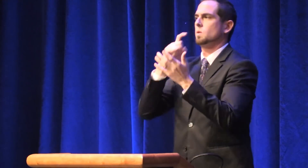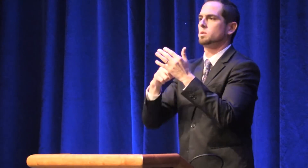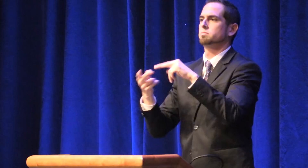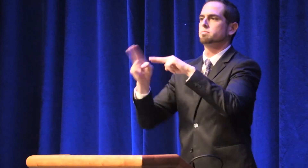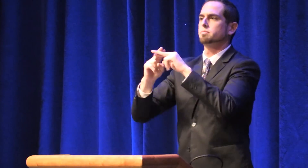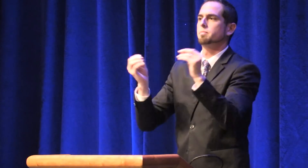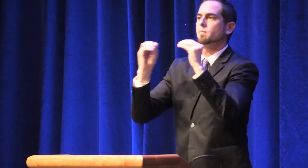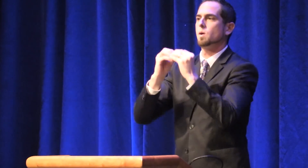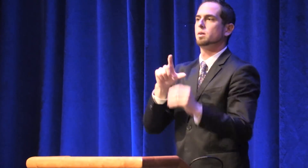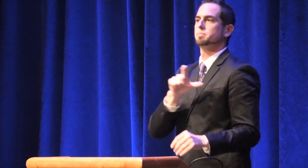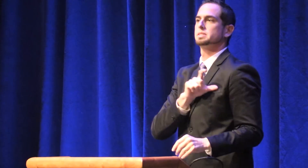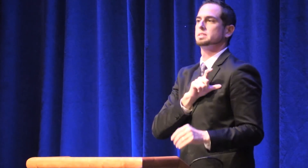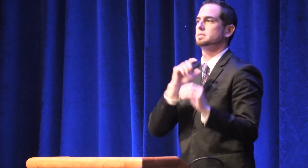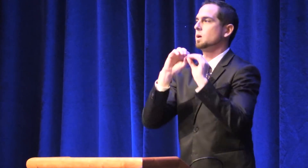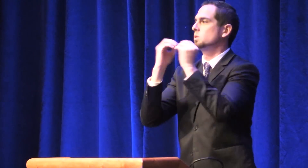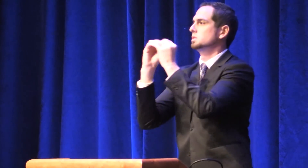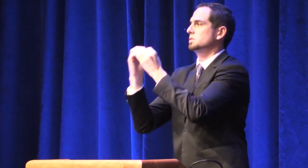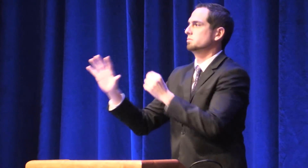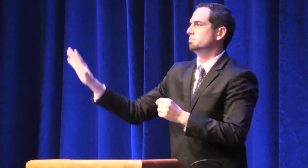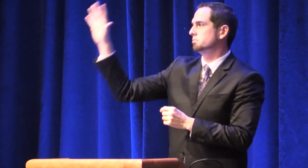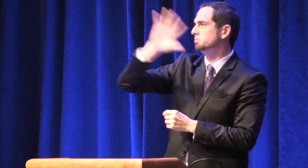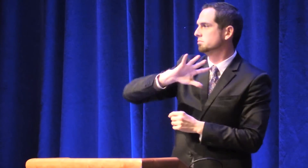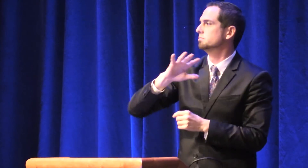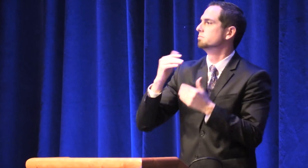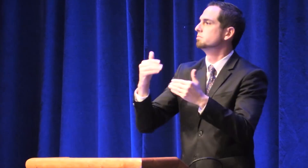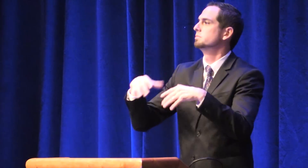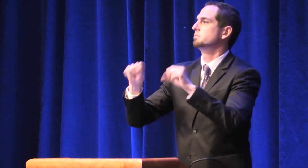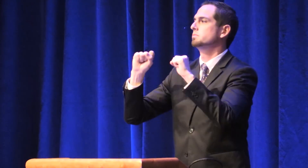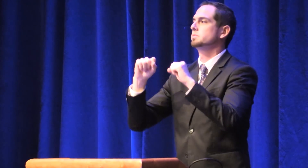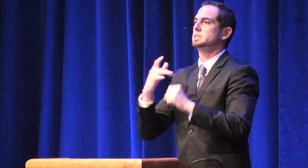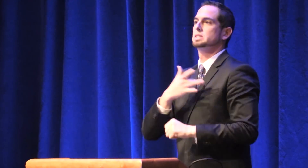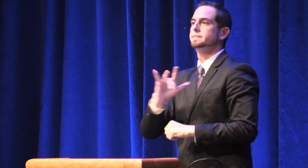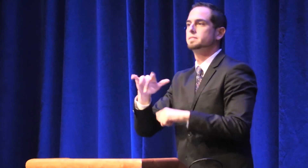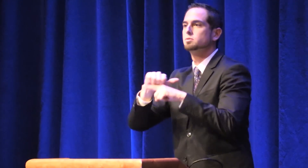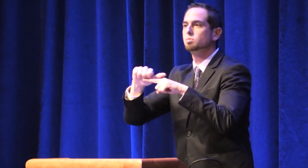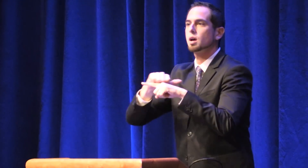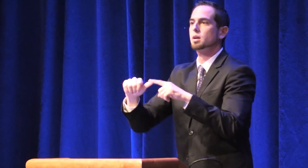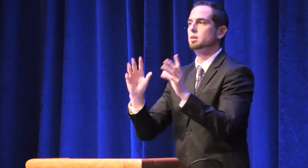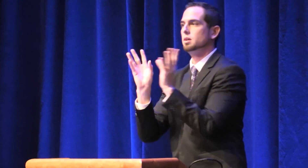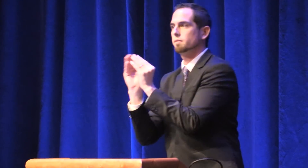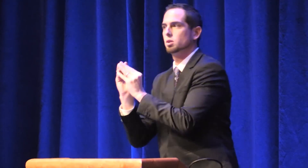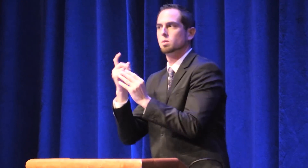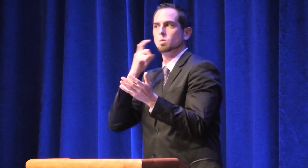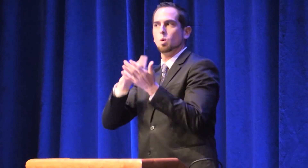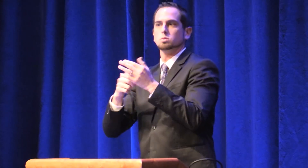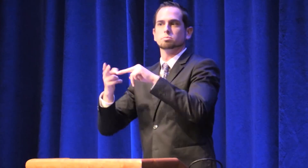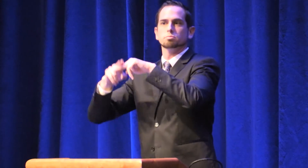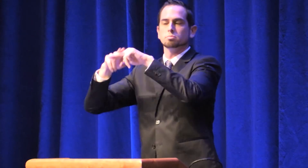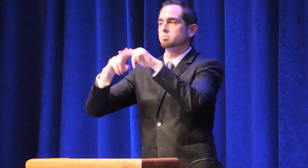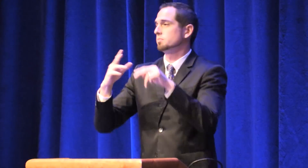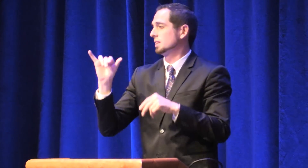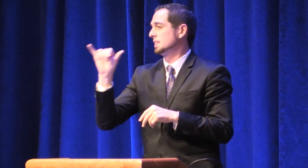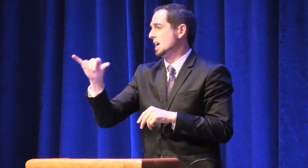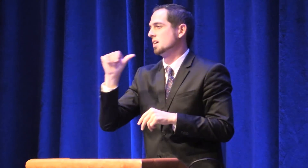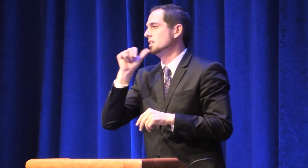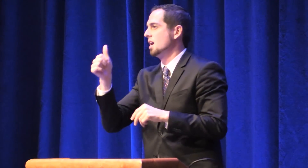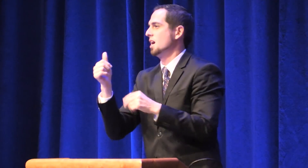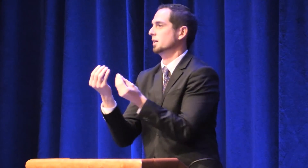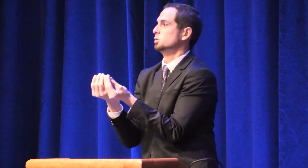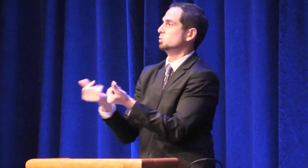and interactions with the police. So the police have, as a result, have sensitivity trainings in